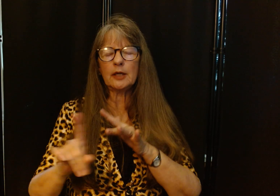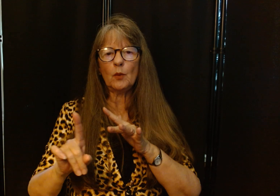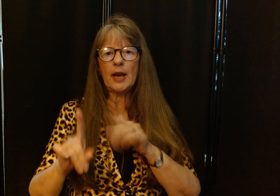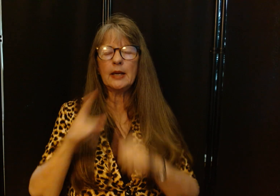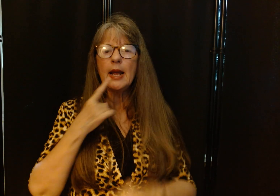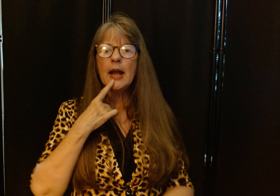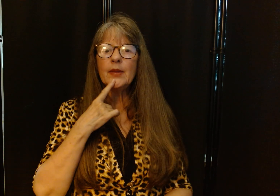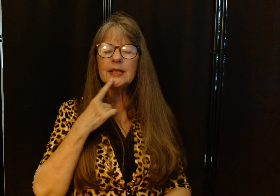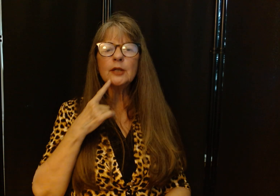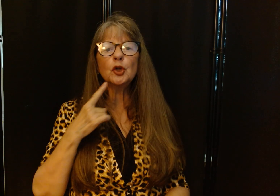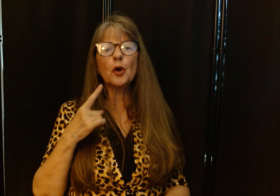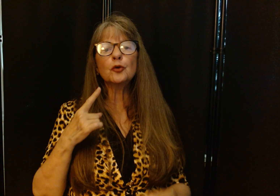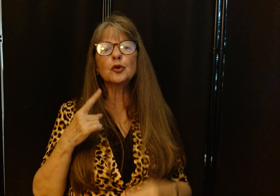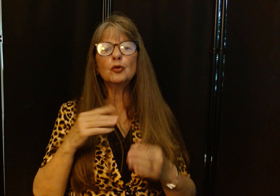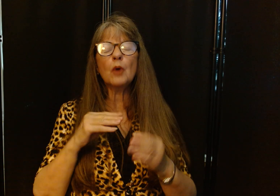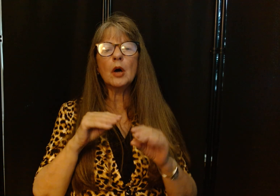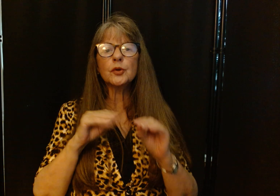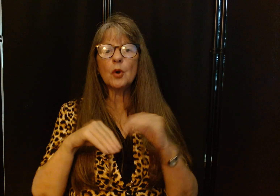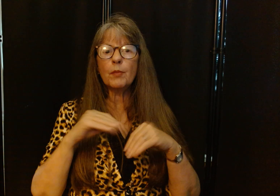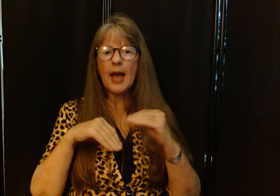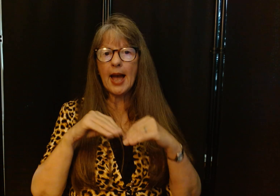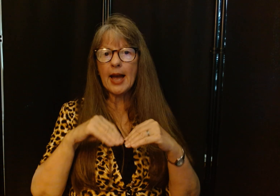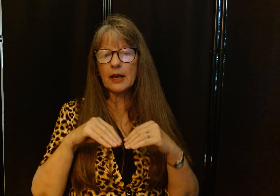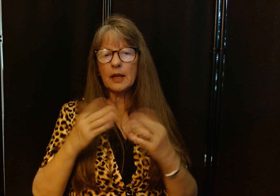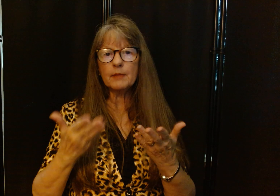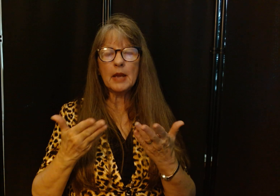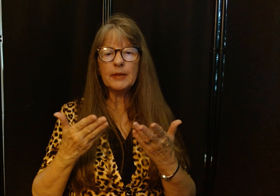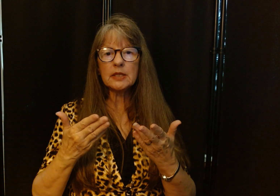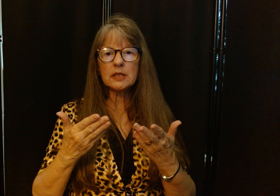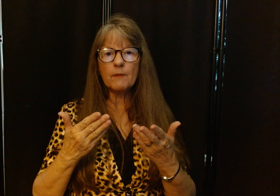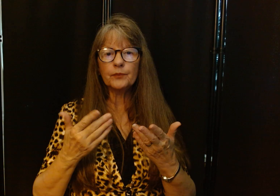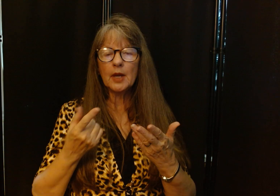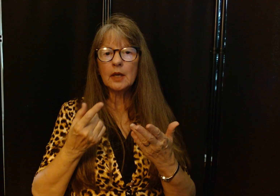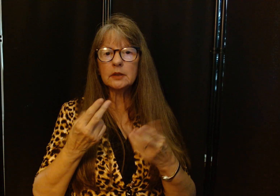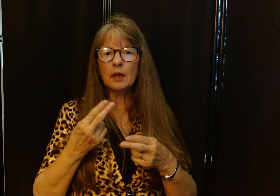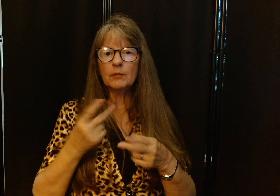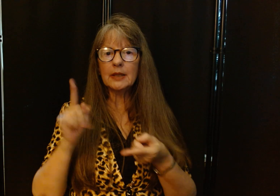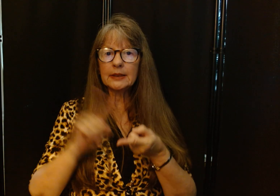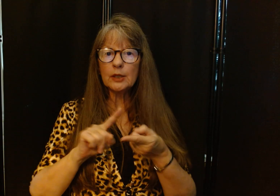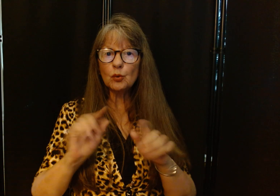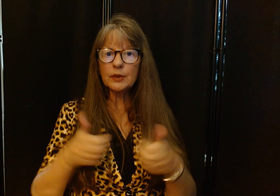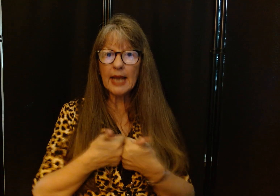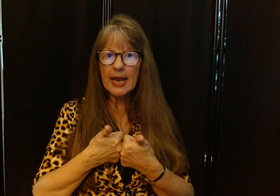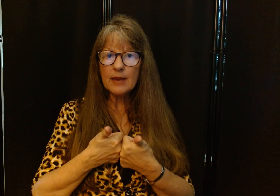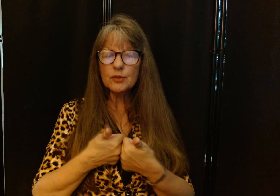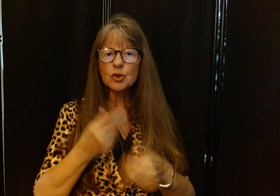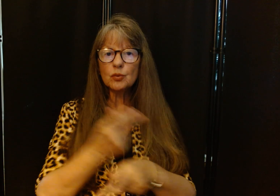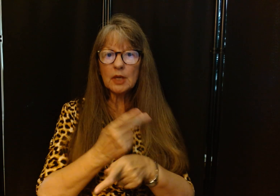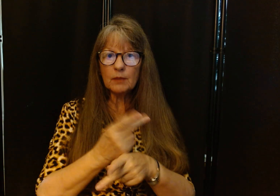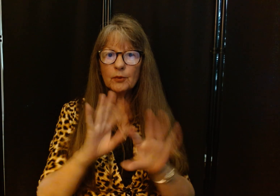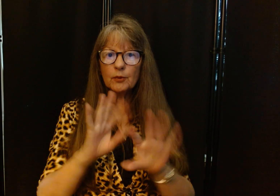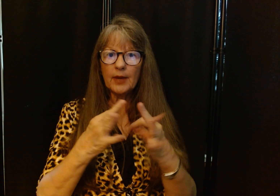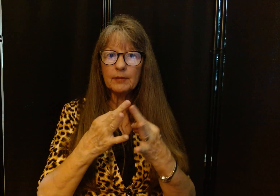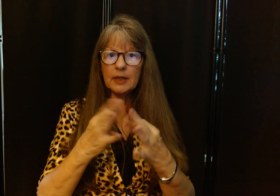evacuate. And they said, to also pack like maybe some little games to keep your family